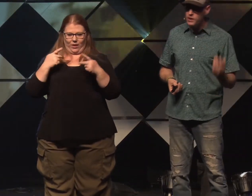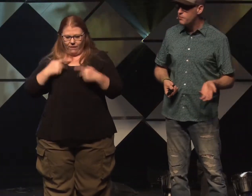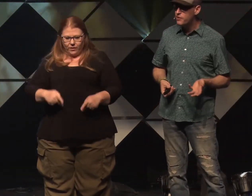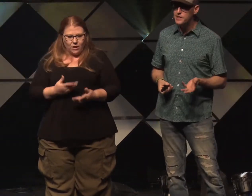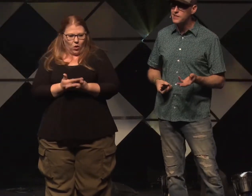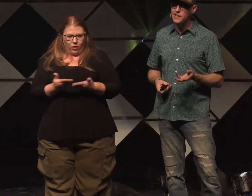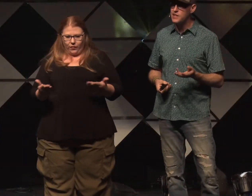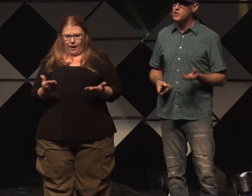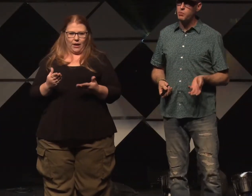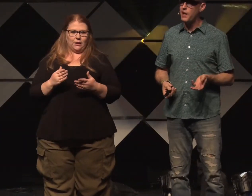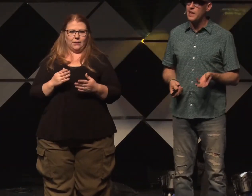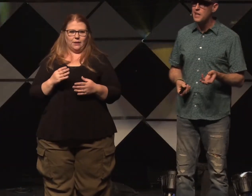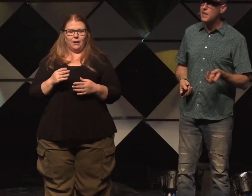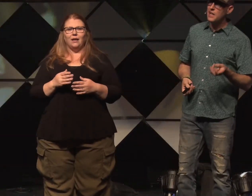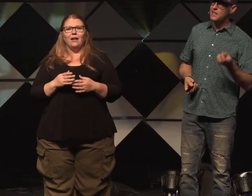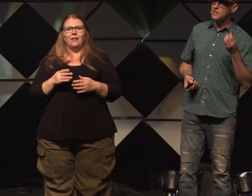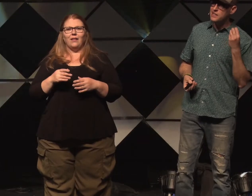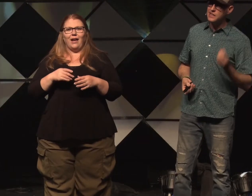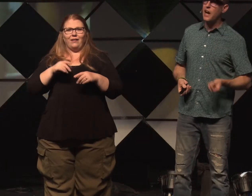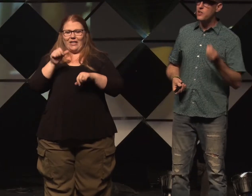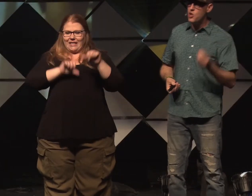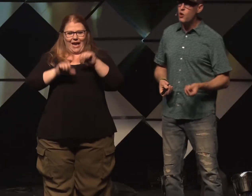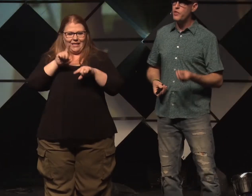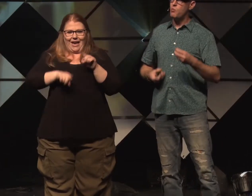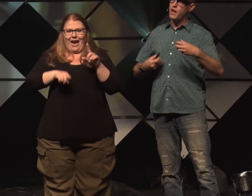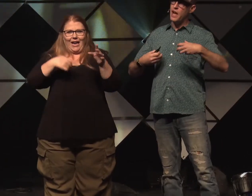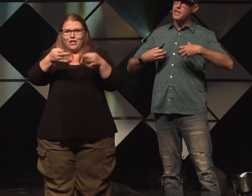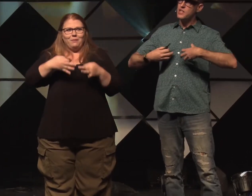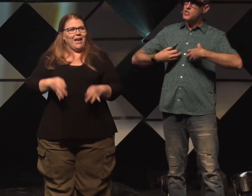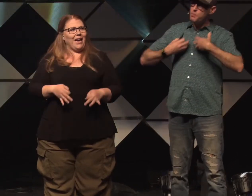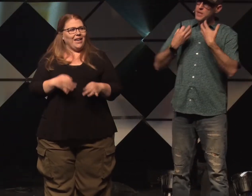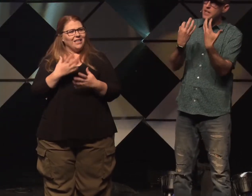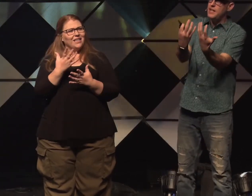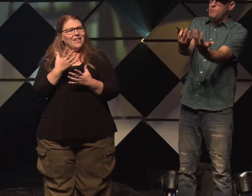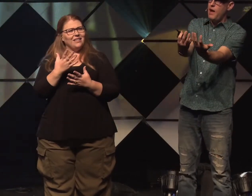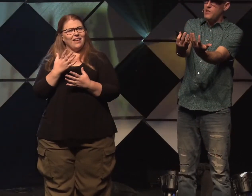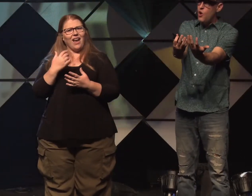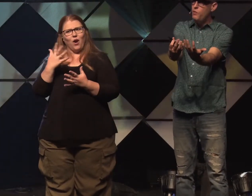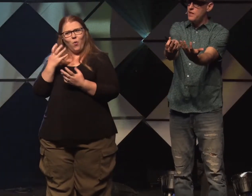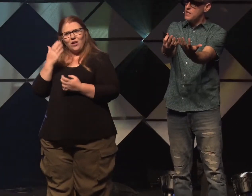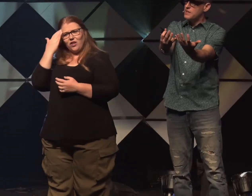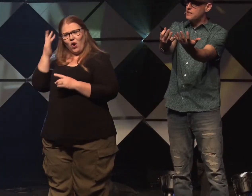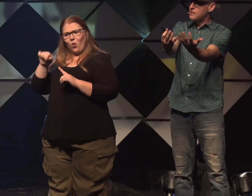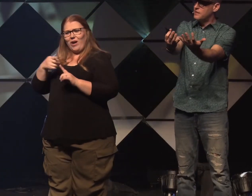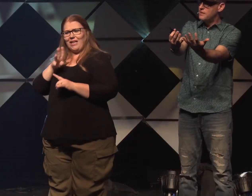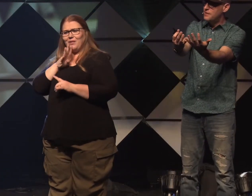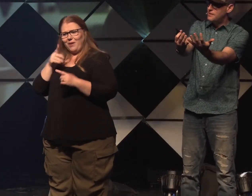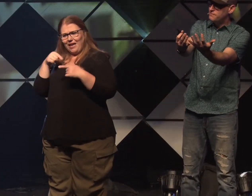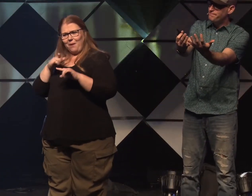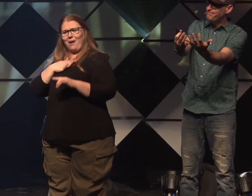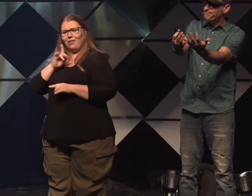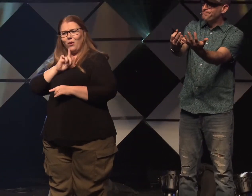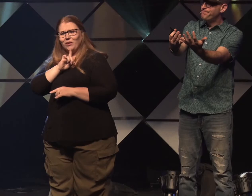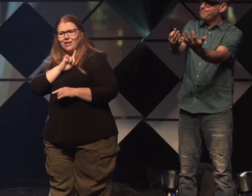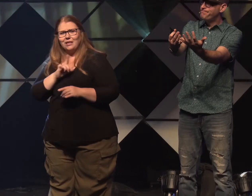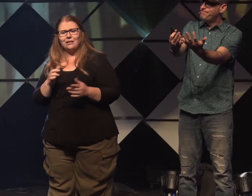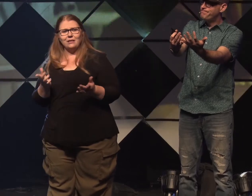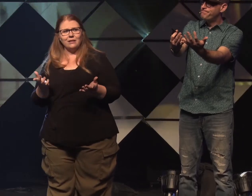and quantum physics can explain, is the desire to know that when I speak in my loneliness,